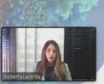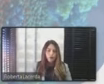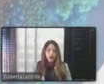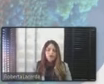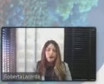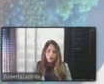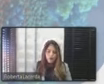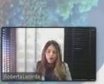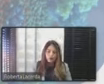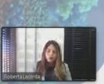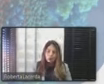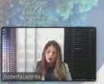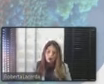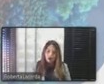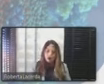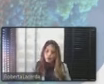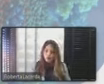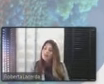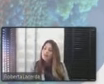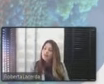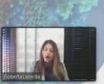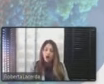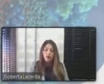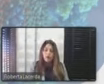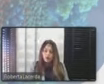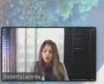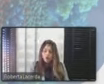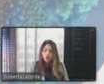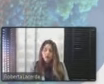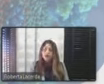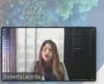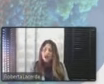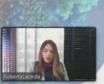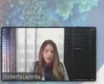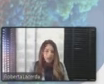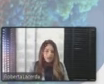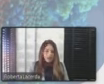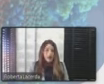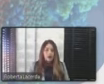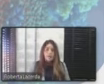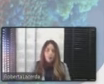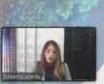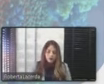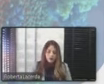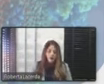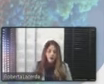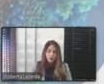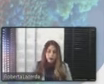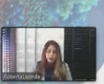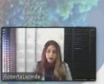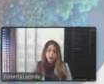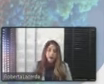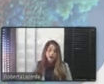David Hu, paraphrased Carville with, "It's the viral, stupid," to shed light on the importance